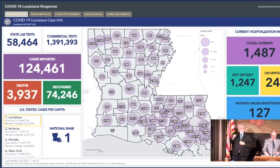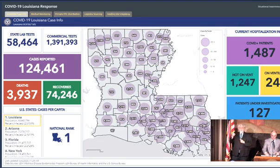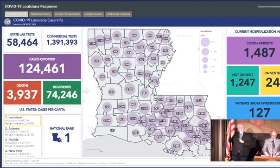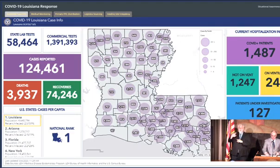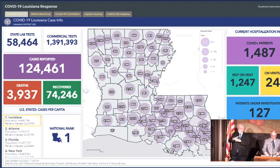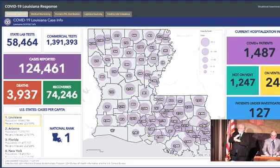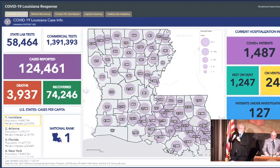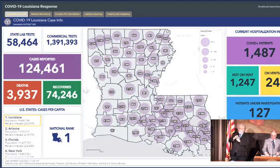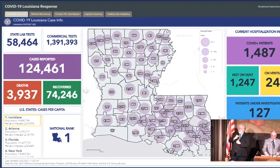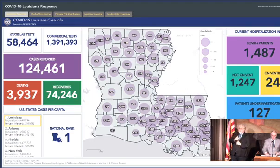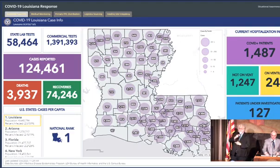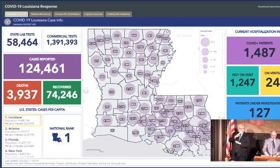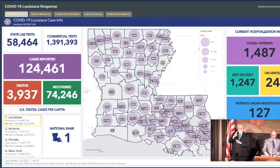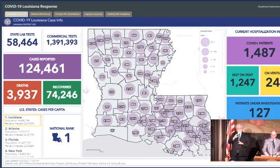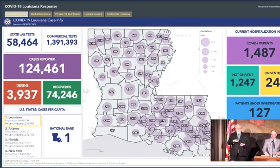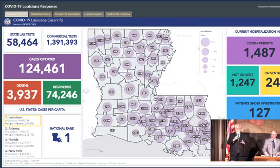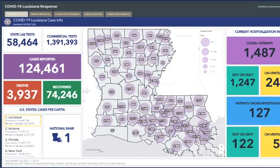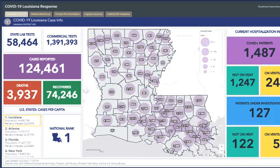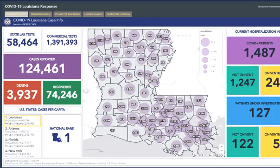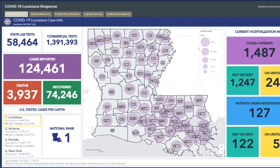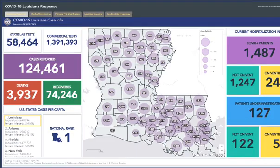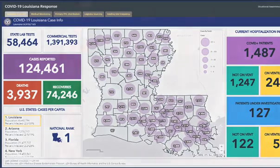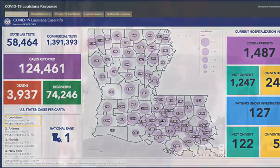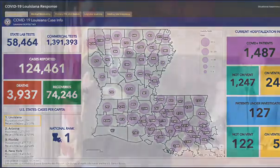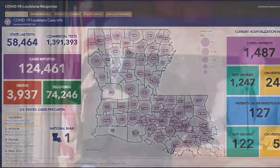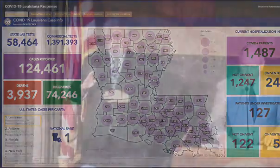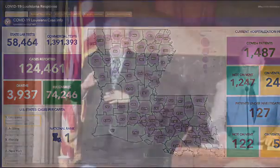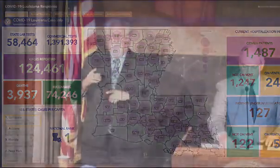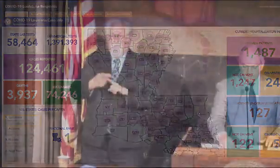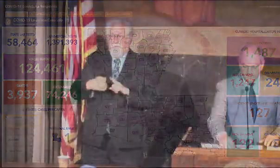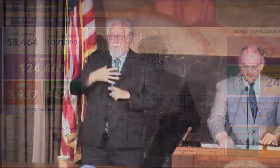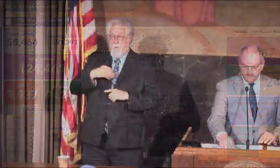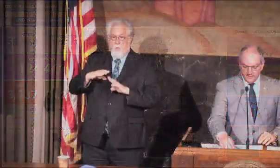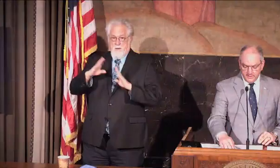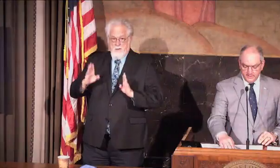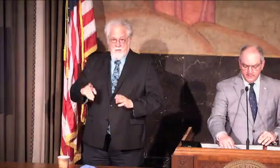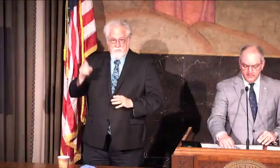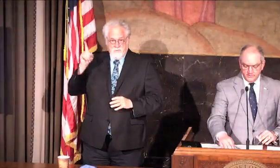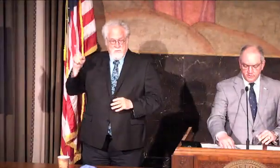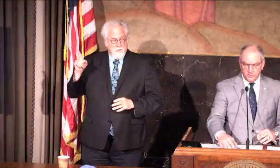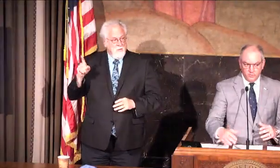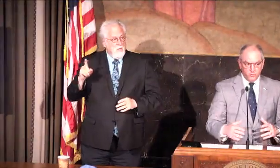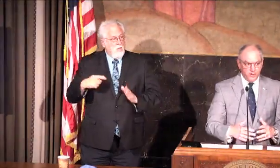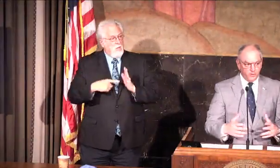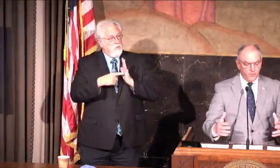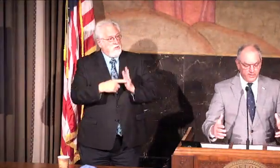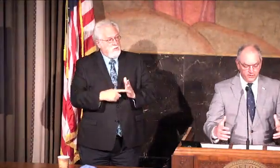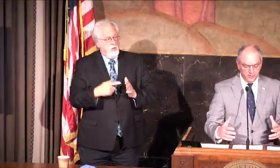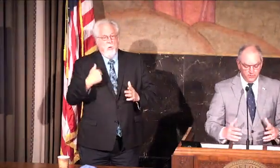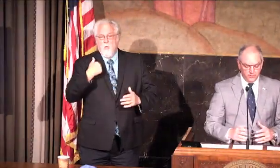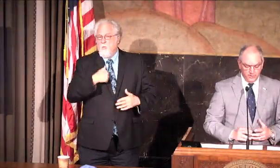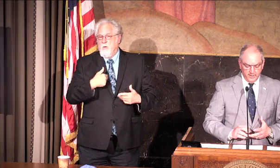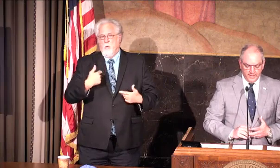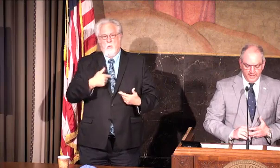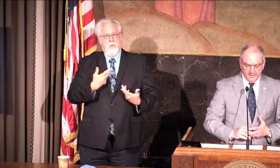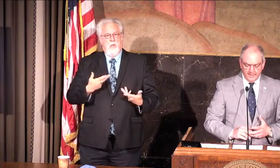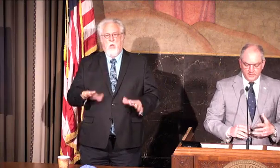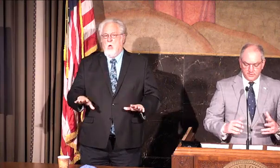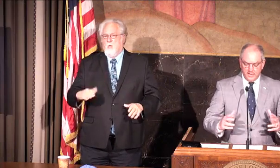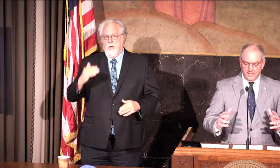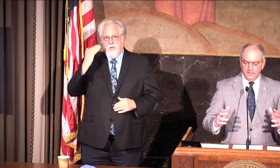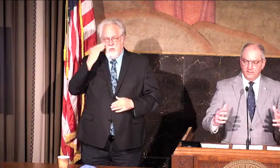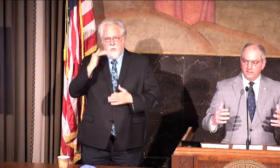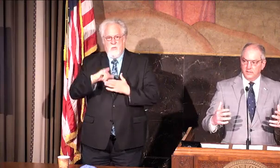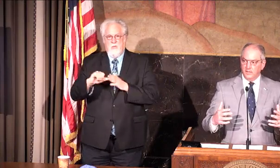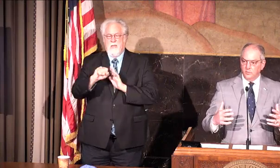shared with us a report that had been prepared by the White House that showed what we already knew, and that